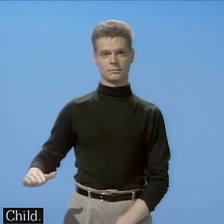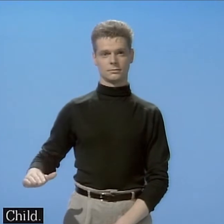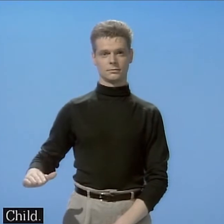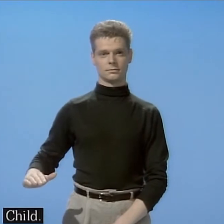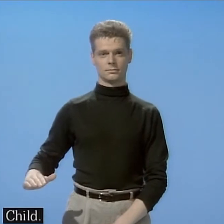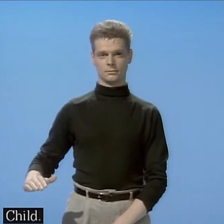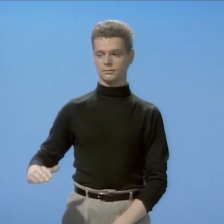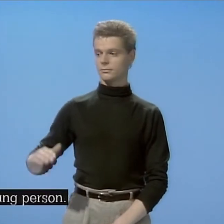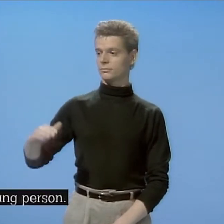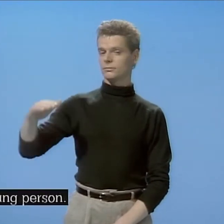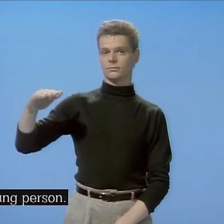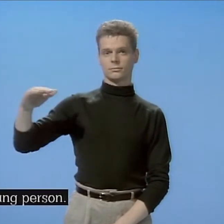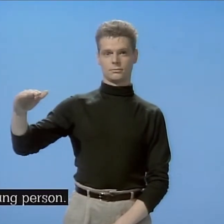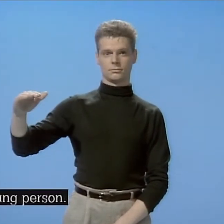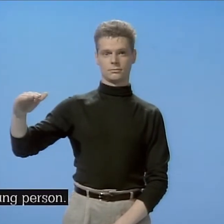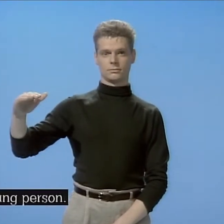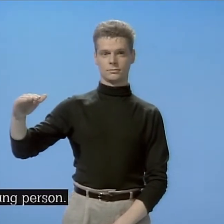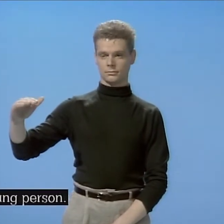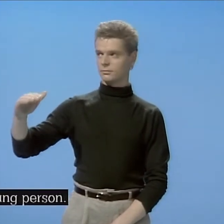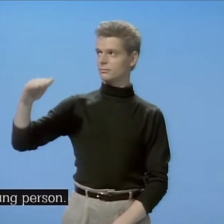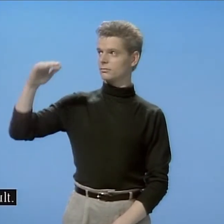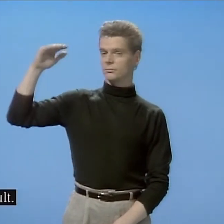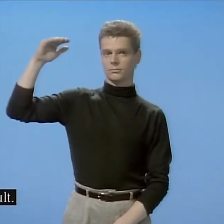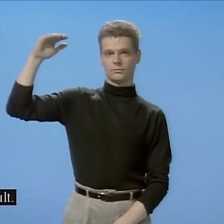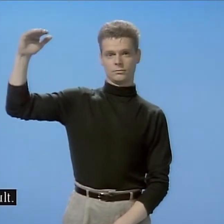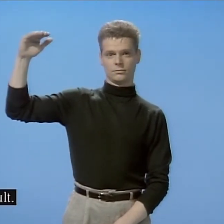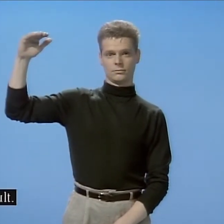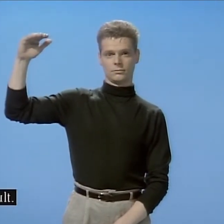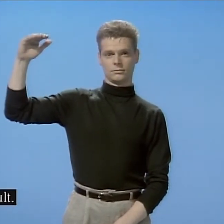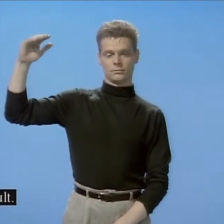Child. Young person. Adult.